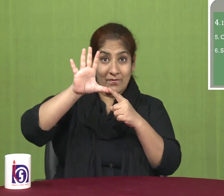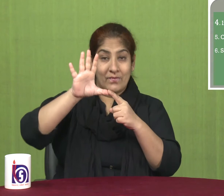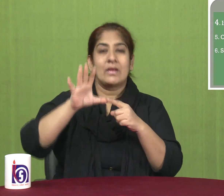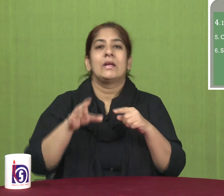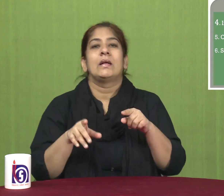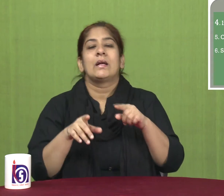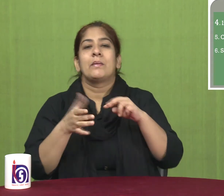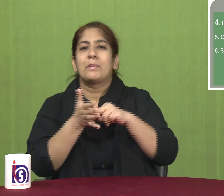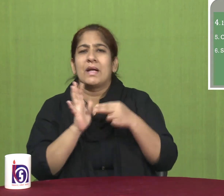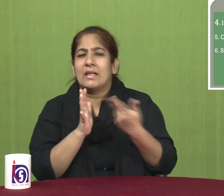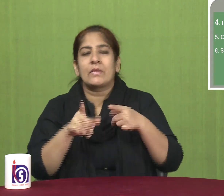Fifth point says,